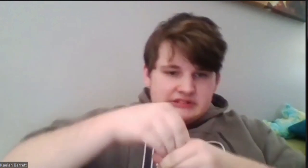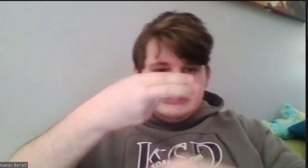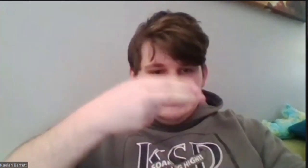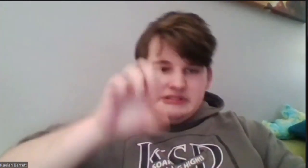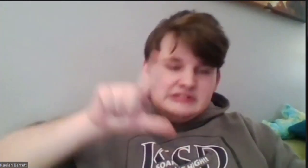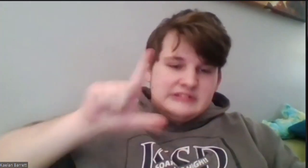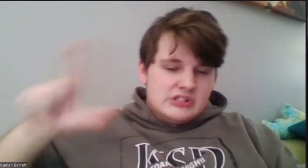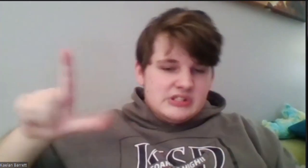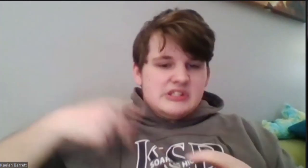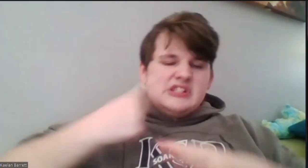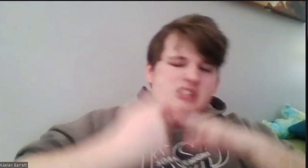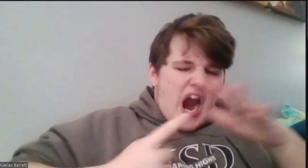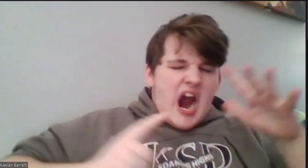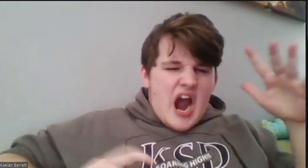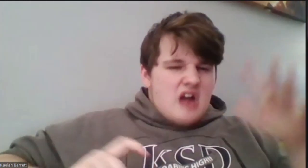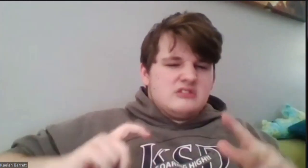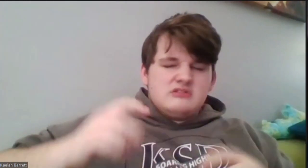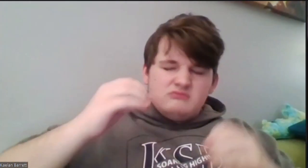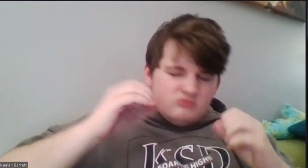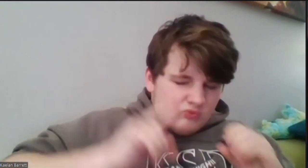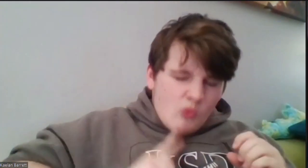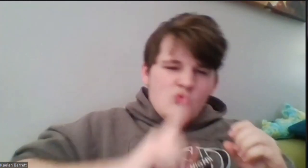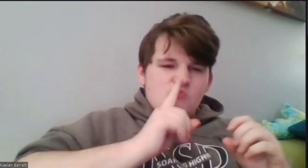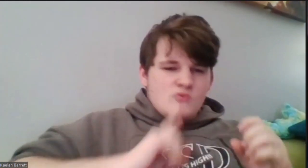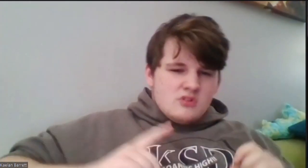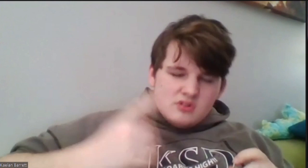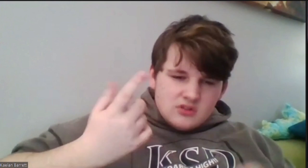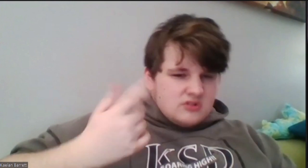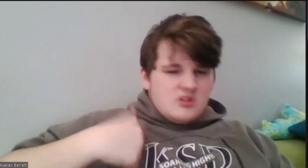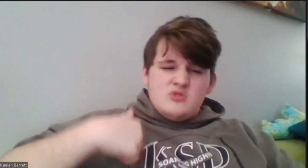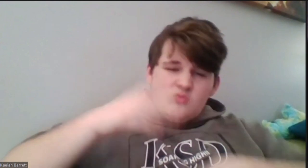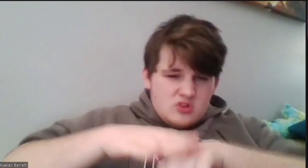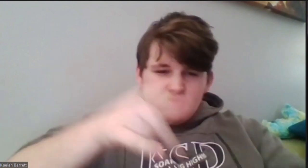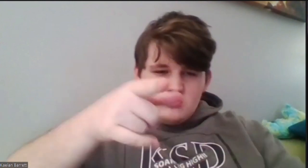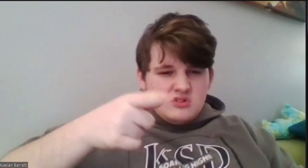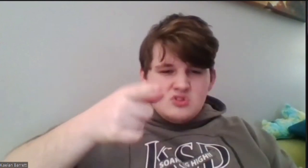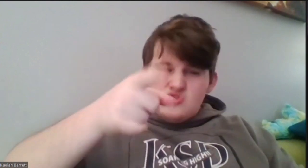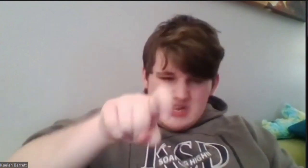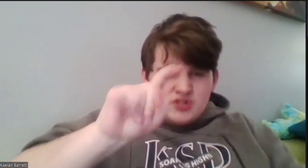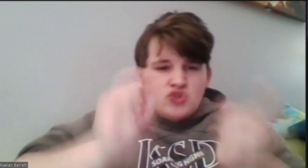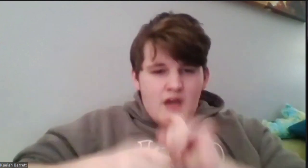And it will be the end of me. And I will go to hell as it sees.